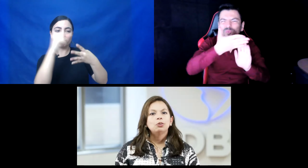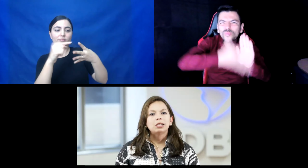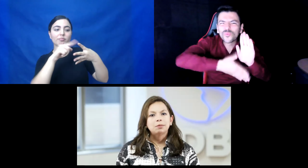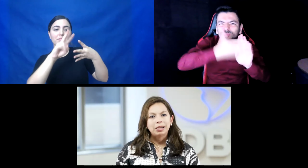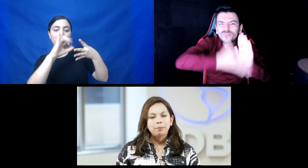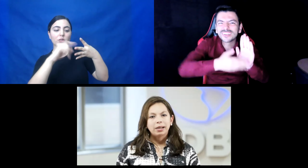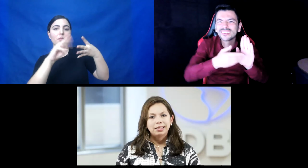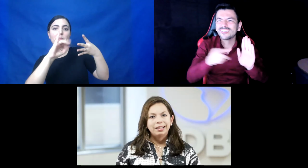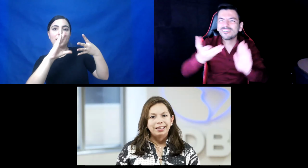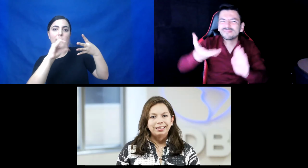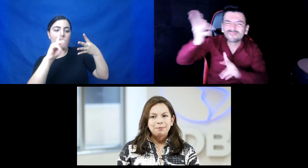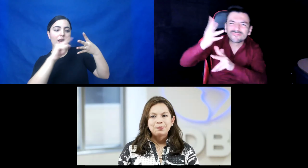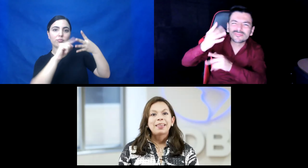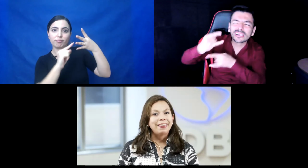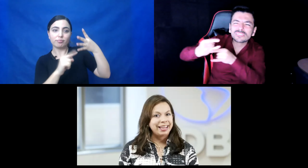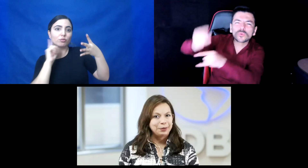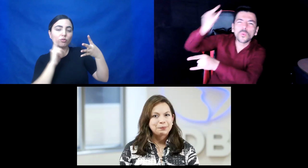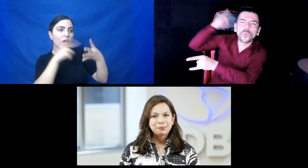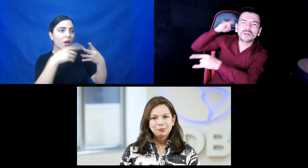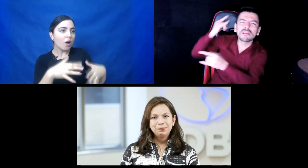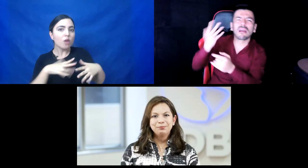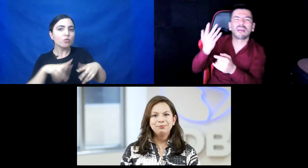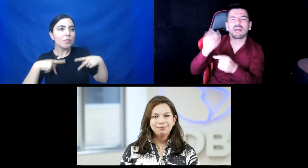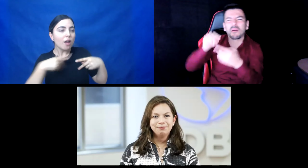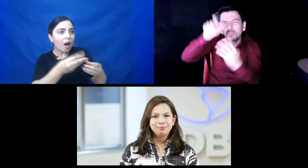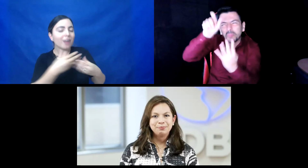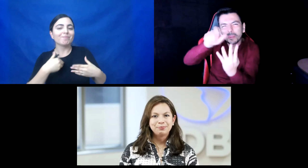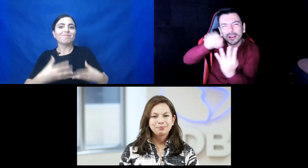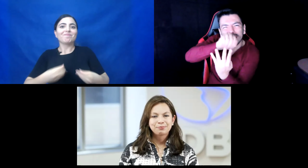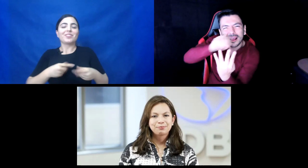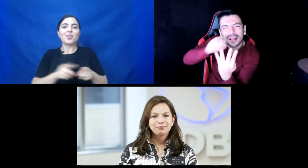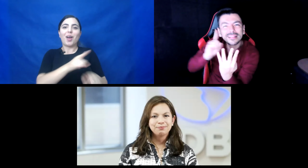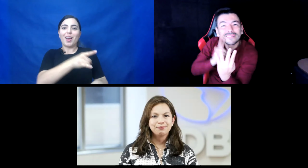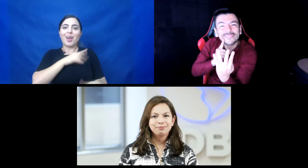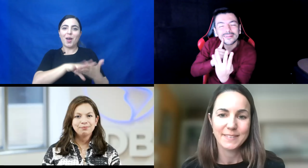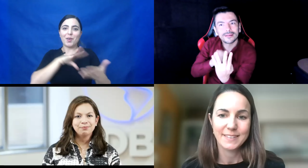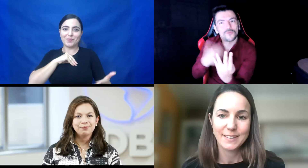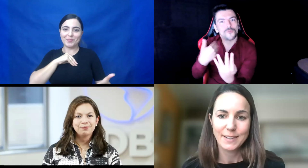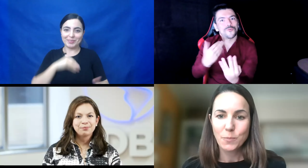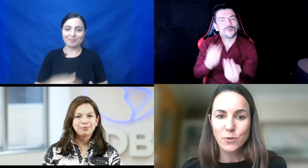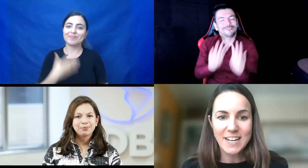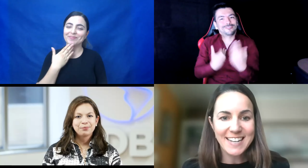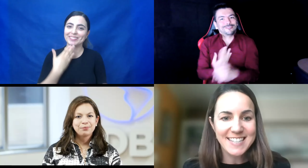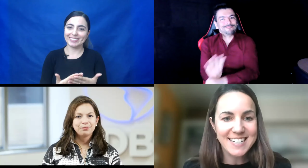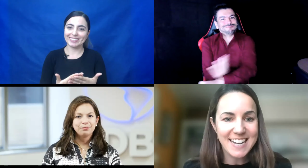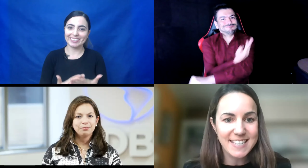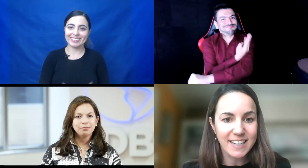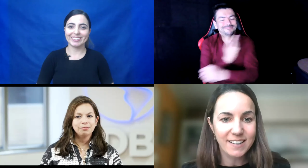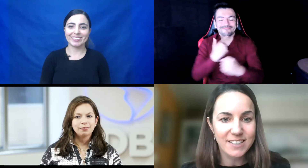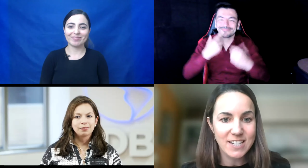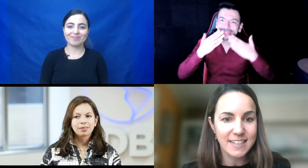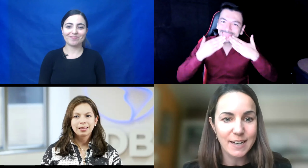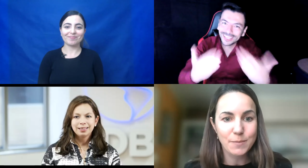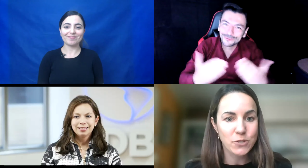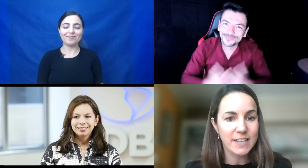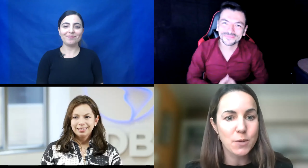region. And I want to ensure that the history of Micaela, Damaris, and Juan Carlos is heard the world over. Thank you very much.